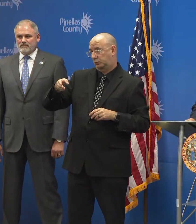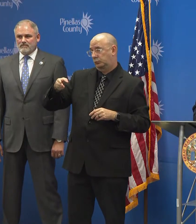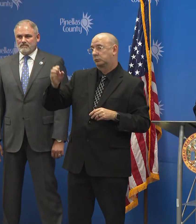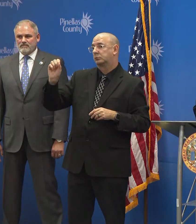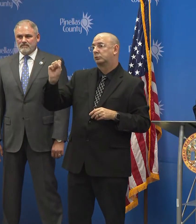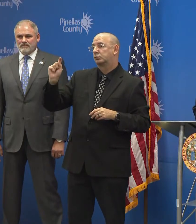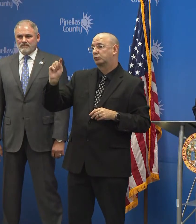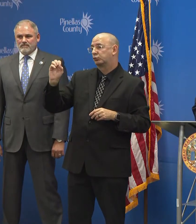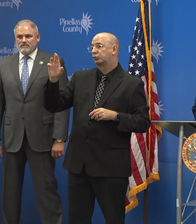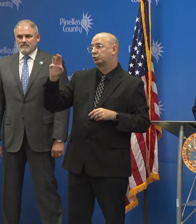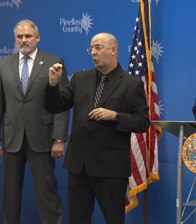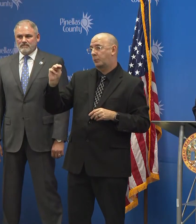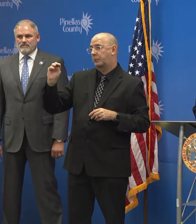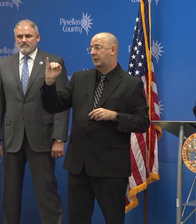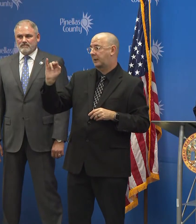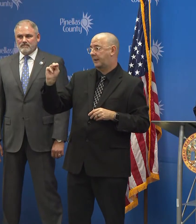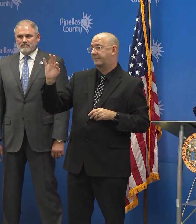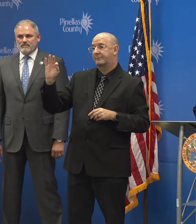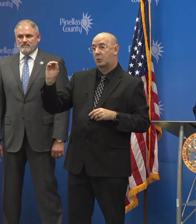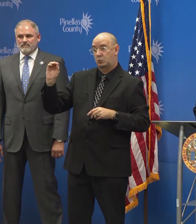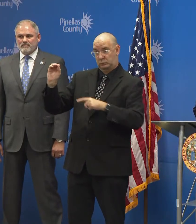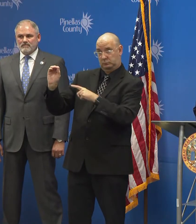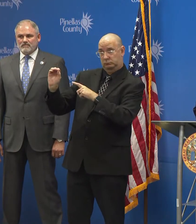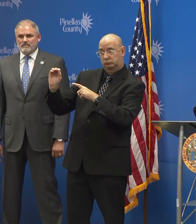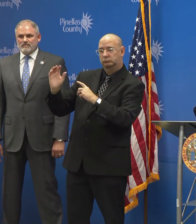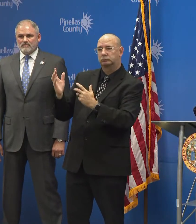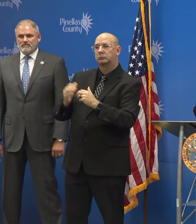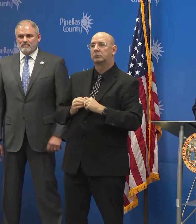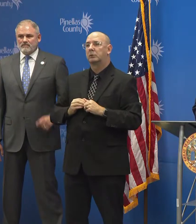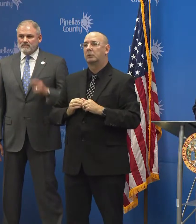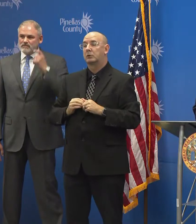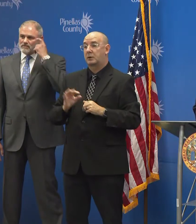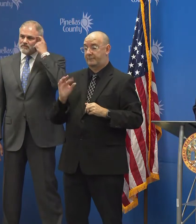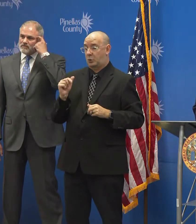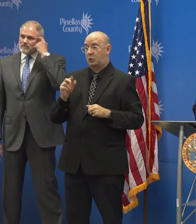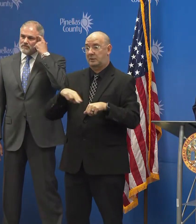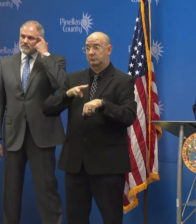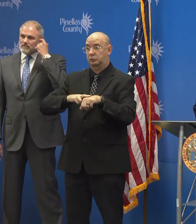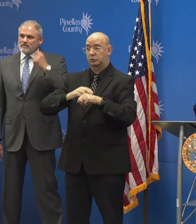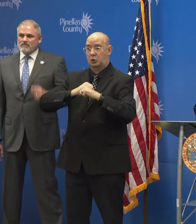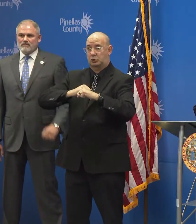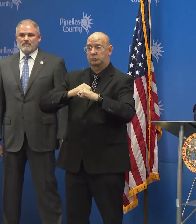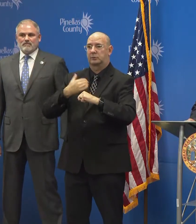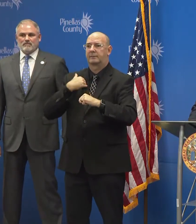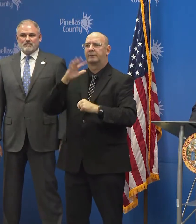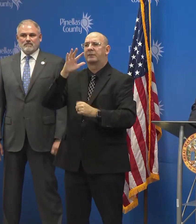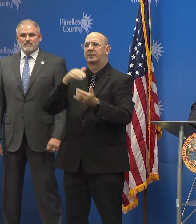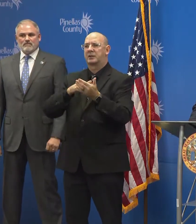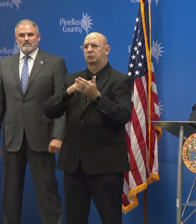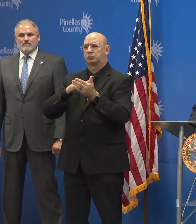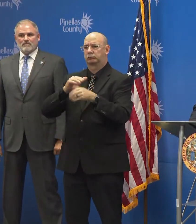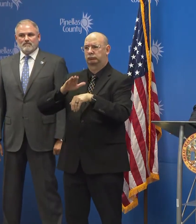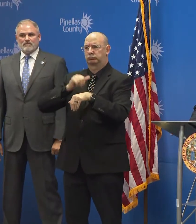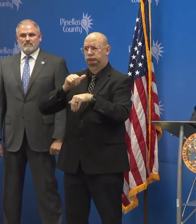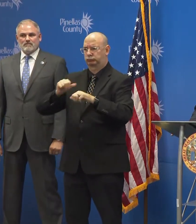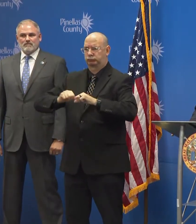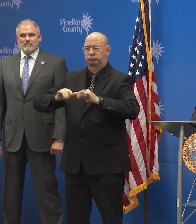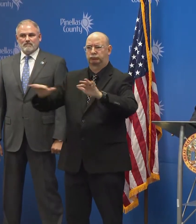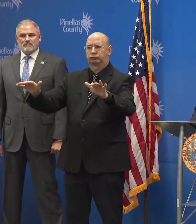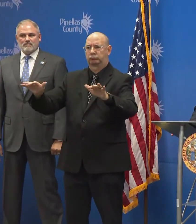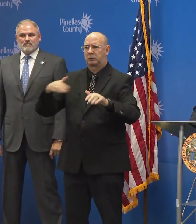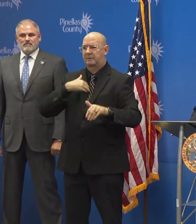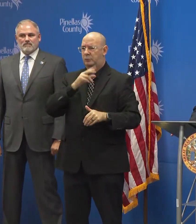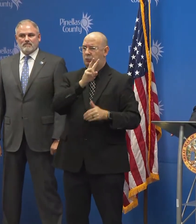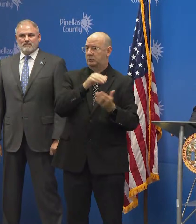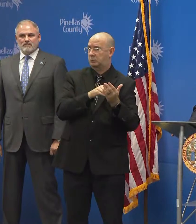fldoe.org/storminfo. Florida National Guard has activated 5,000 Florida Guardsmen. We have 2,000 additional Guardsmen